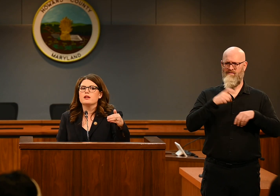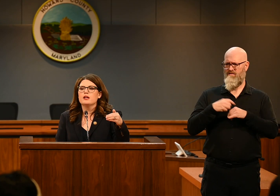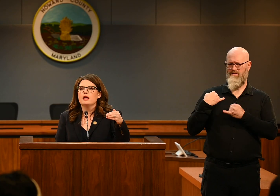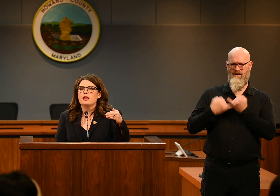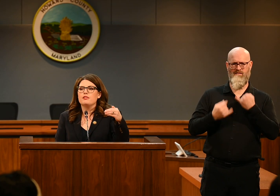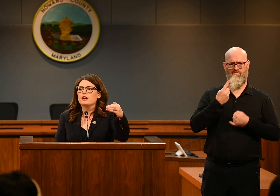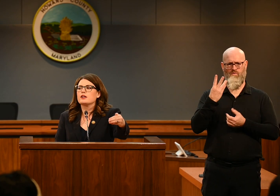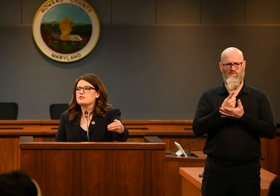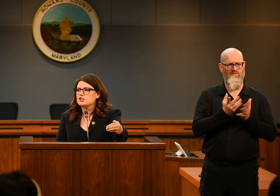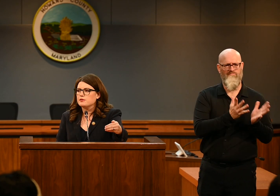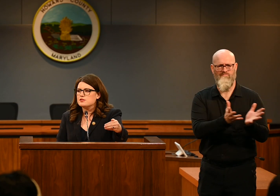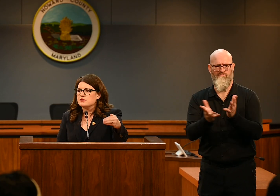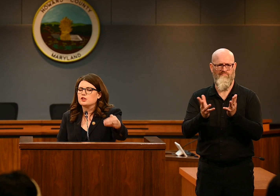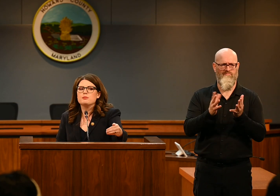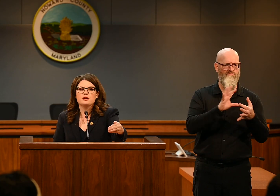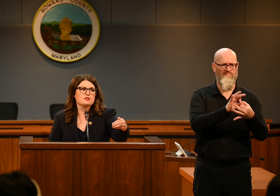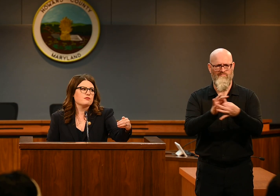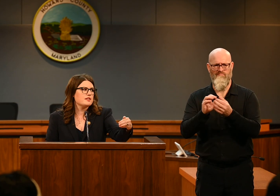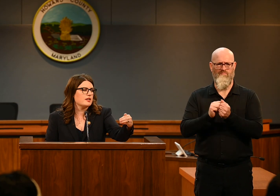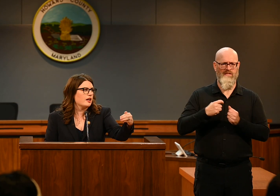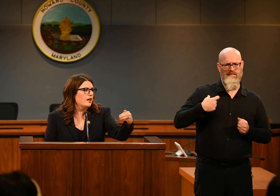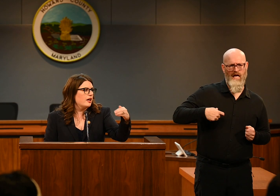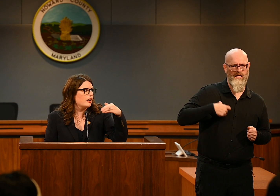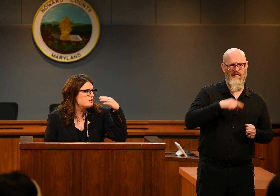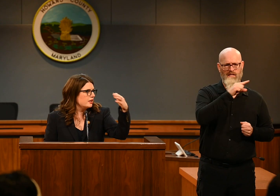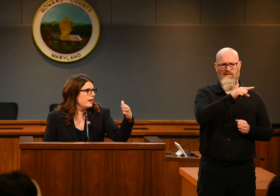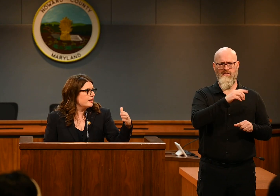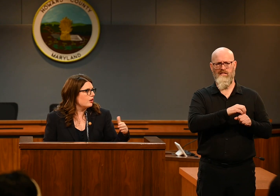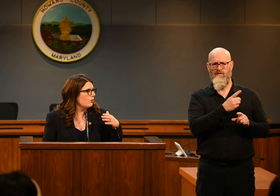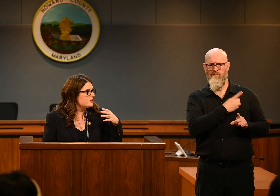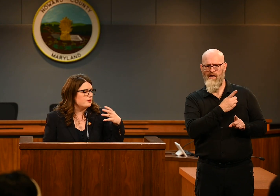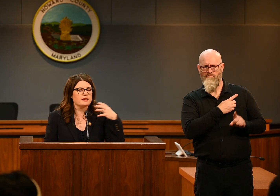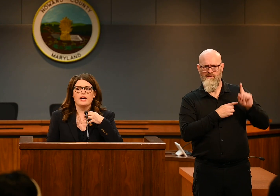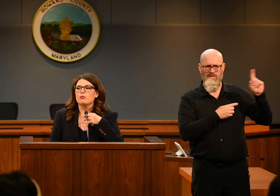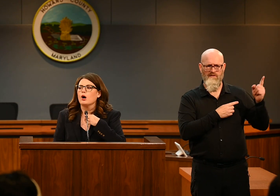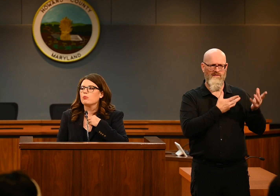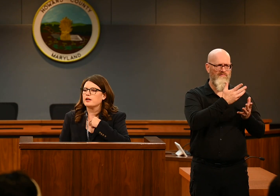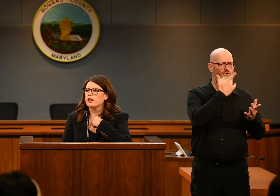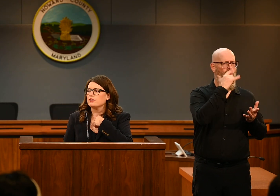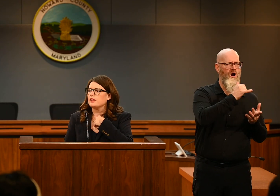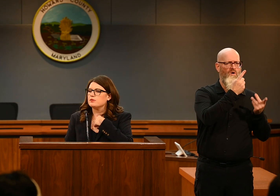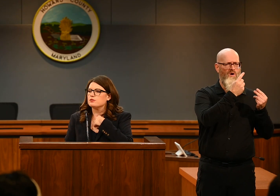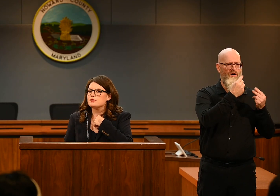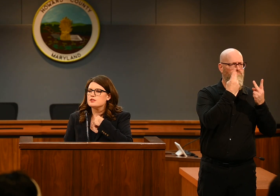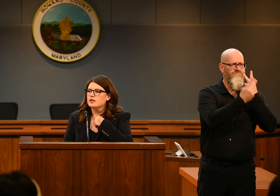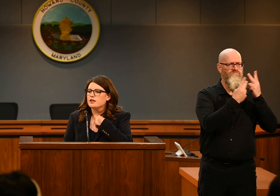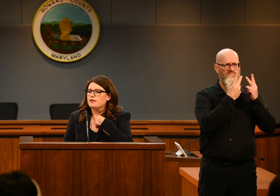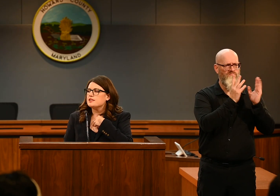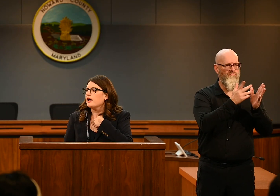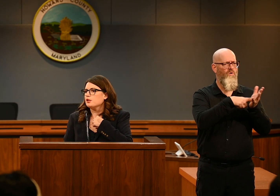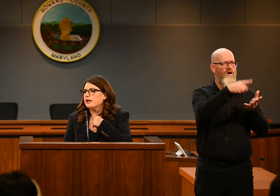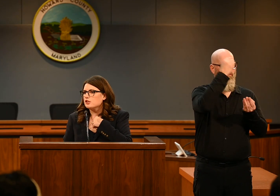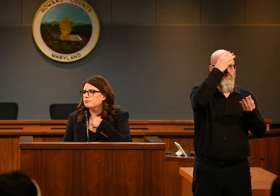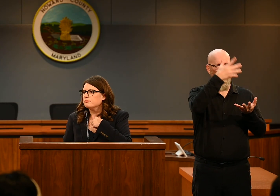about what their constituents, their communities are facing. And I'm just going to echo something that a word I heard them use.